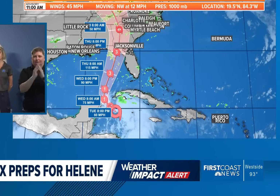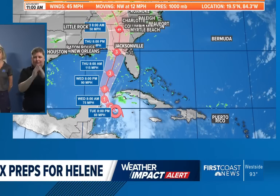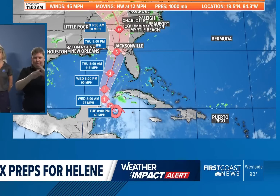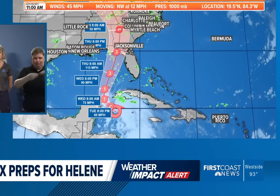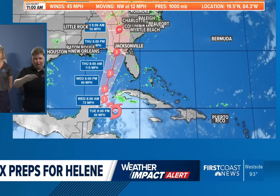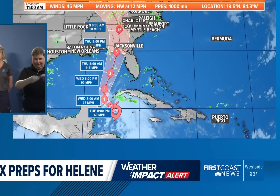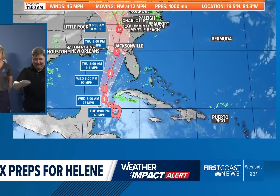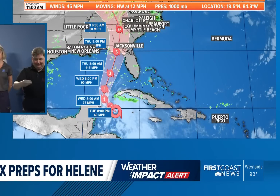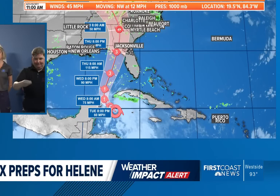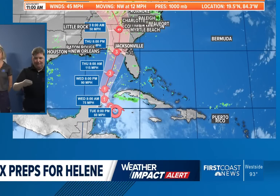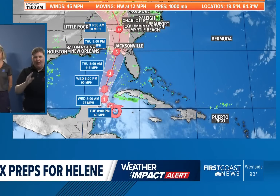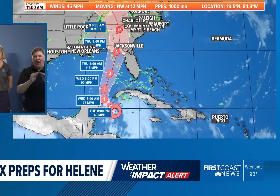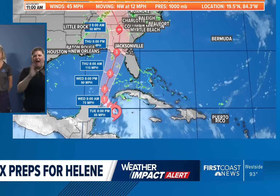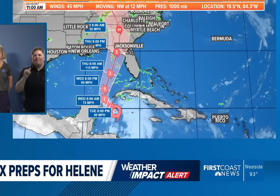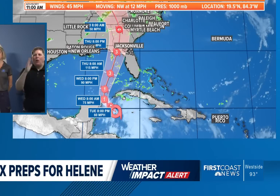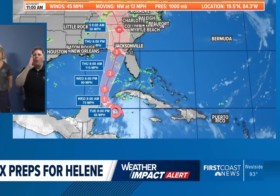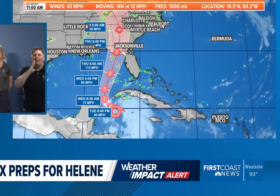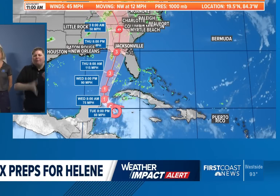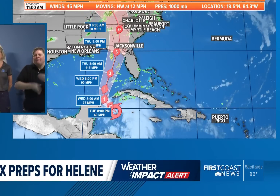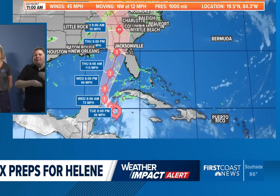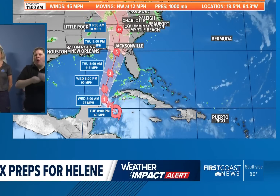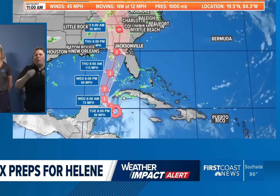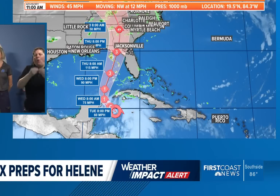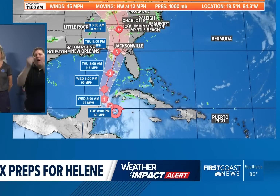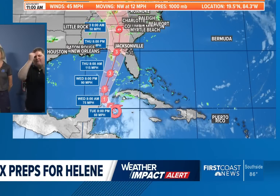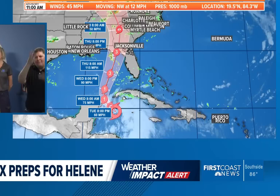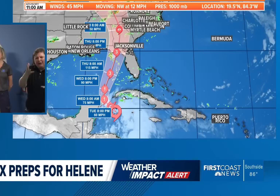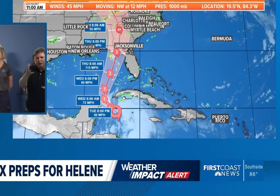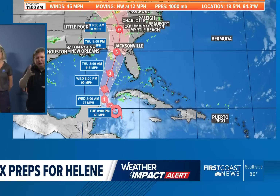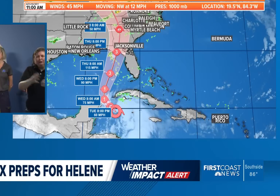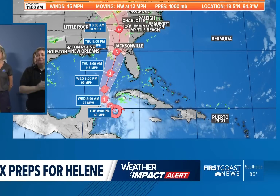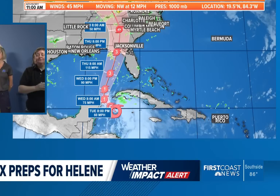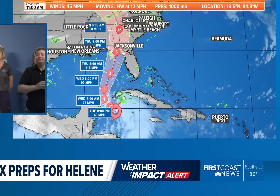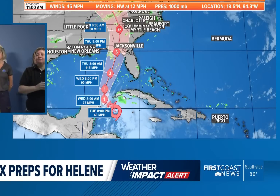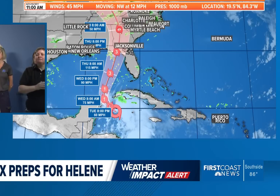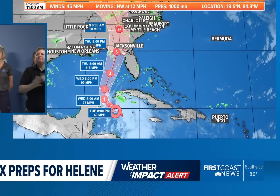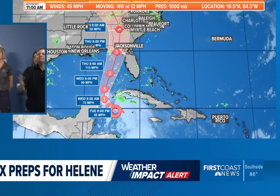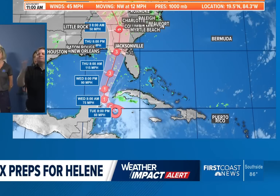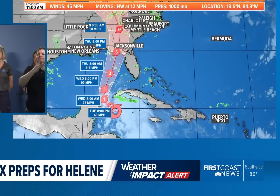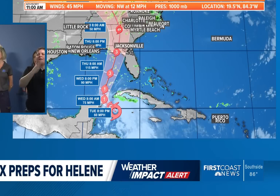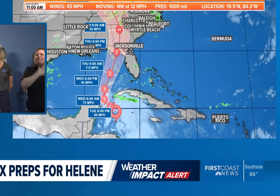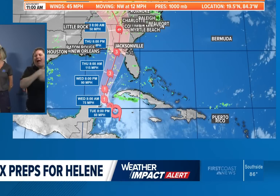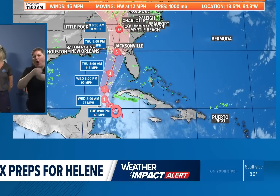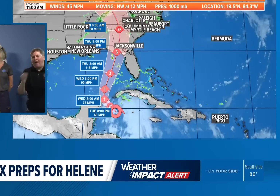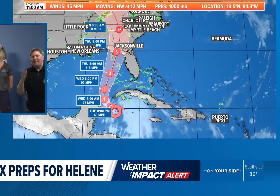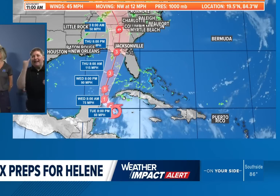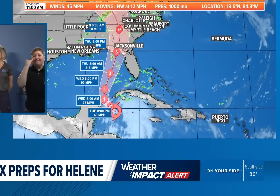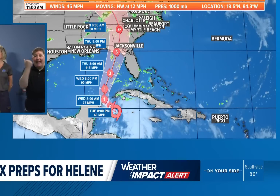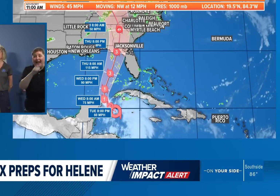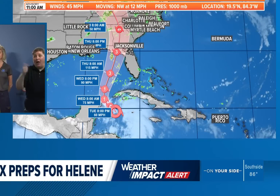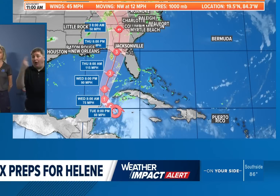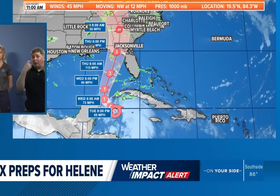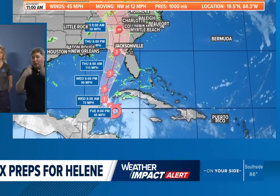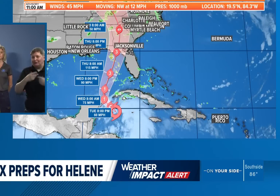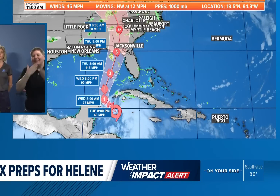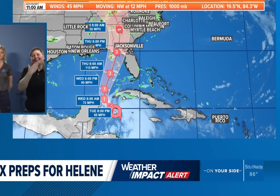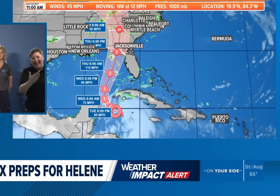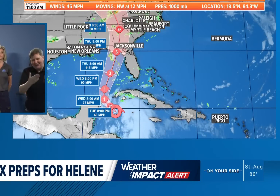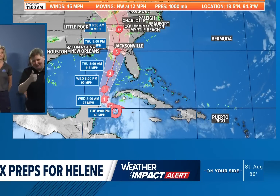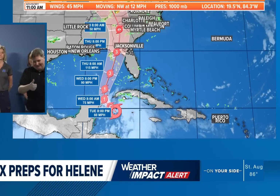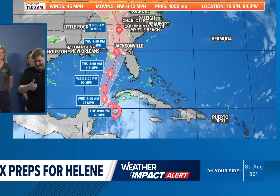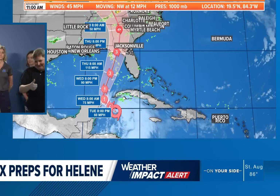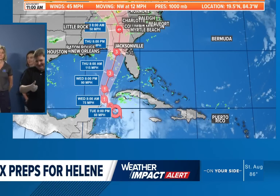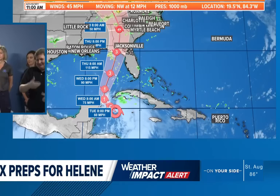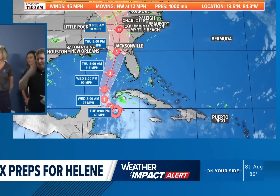we'll have more information by then, but certainly feel free to reach out to Phil Perry in my office if you have any other questions. Thanks, guys.